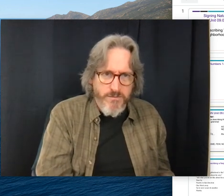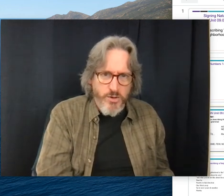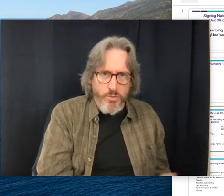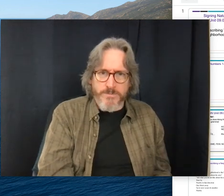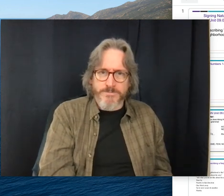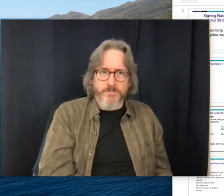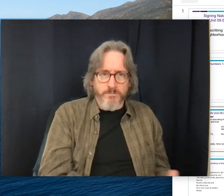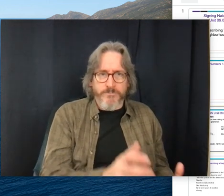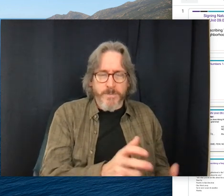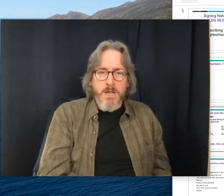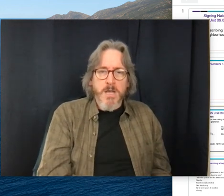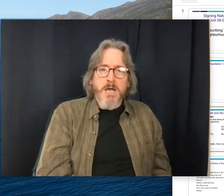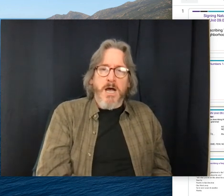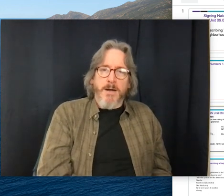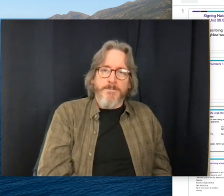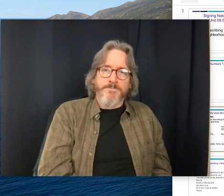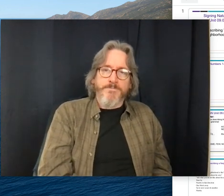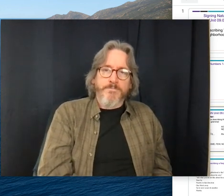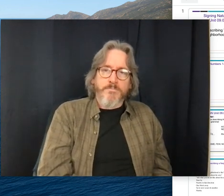for the viewer.